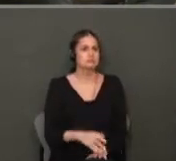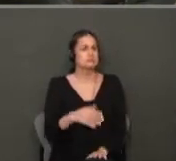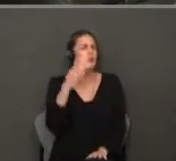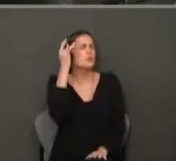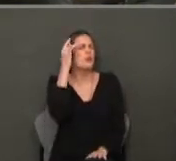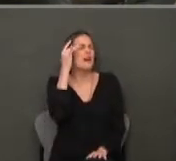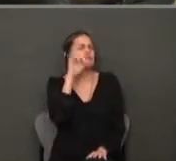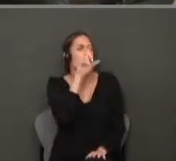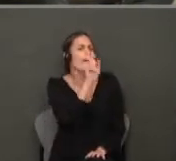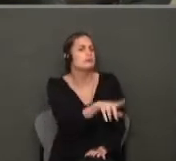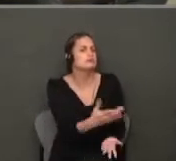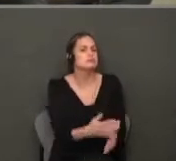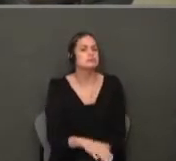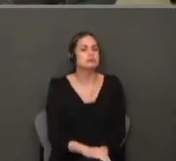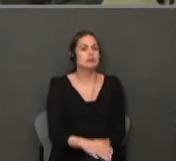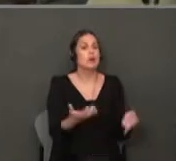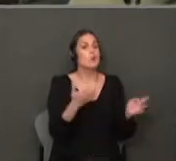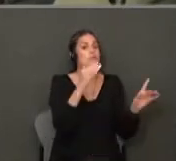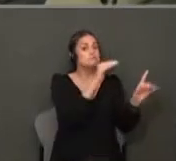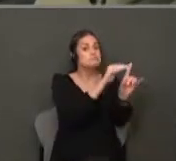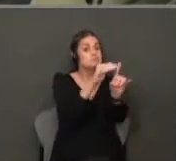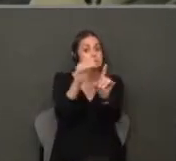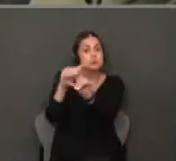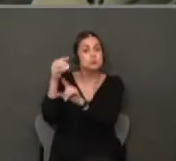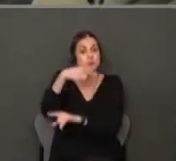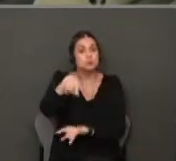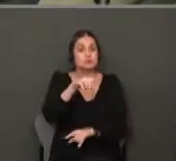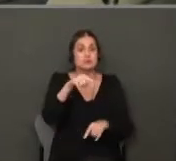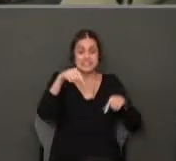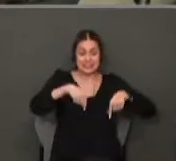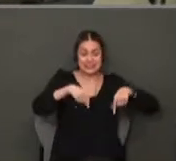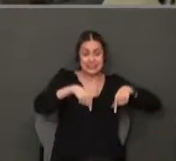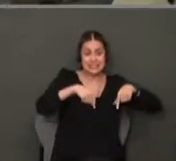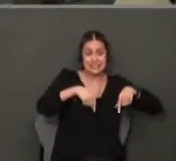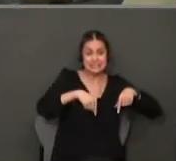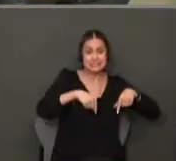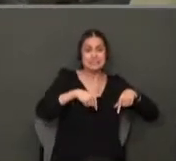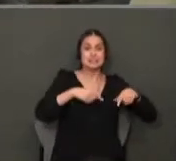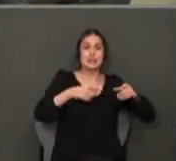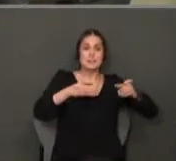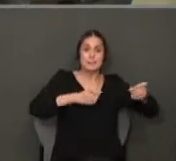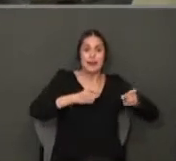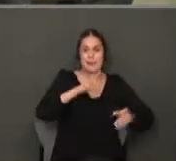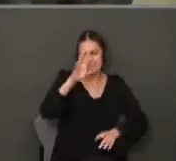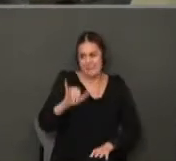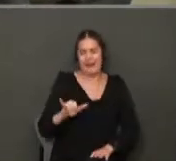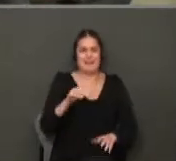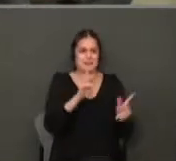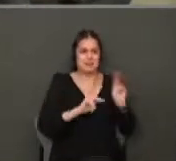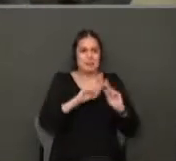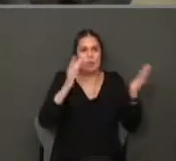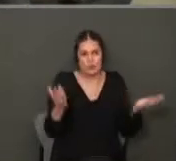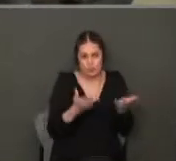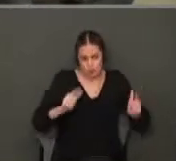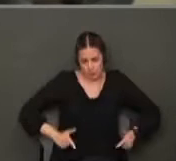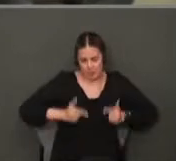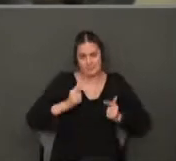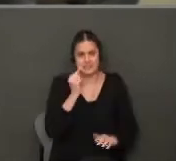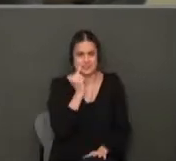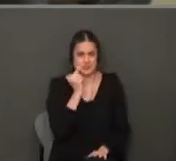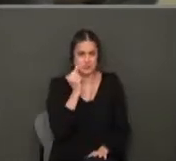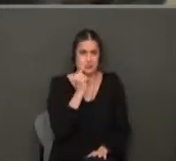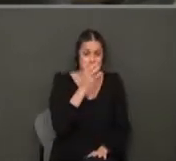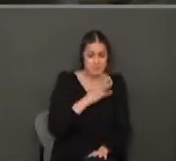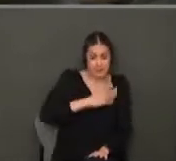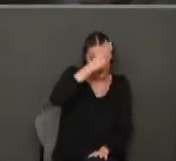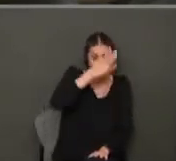I do that to remind you that San Antonio is a city run by San Antonians for the benefit of San Antonians. These men and women